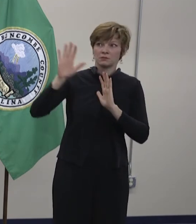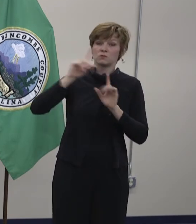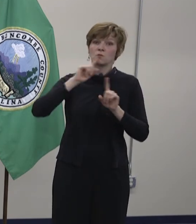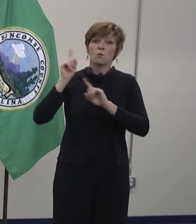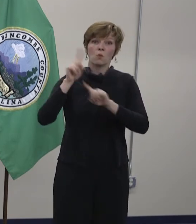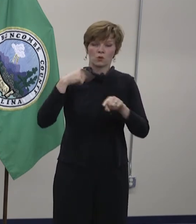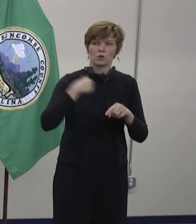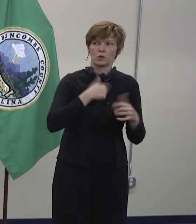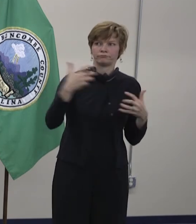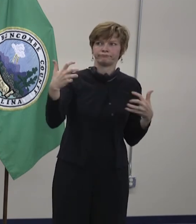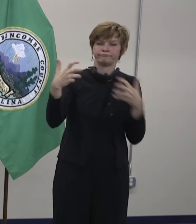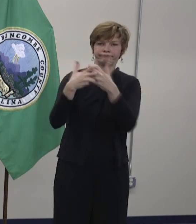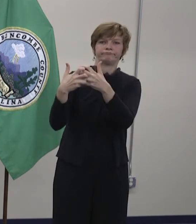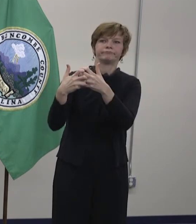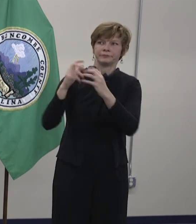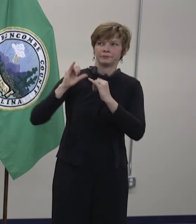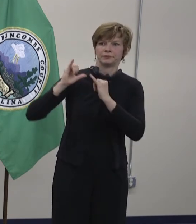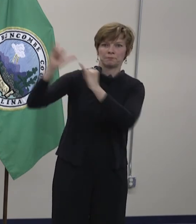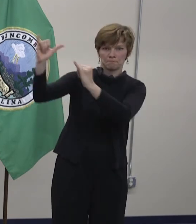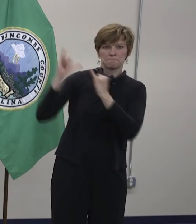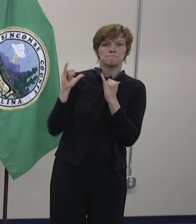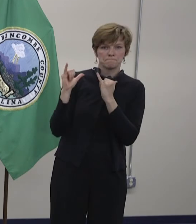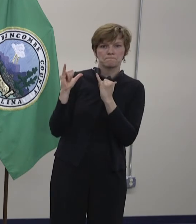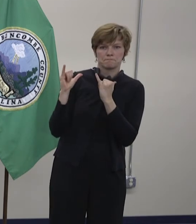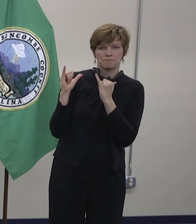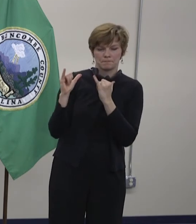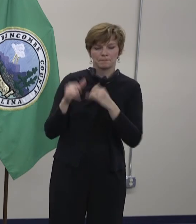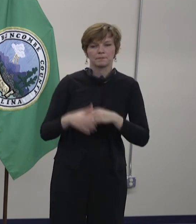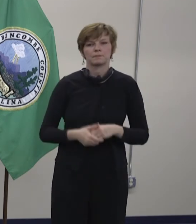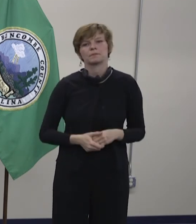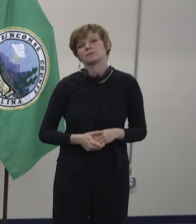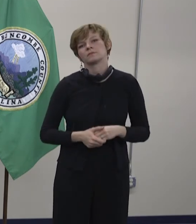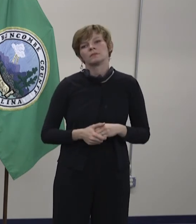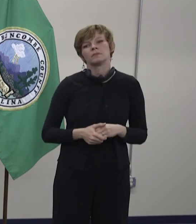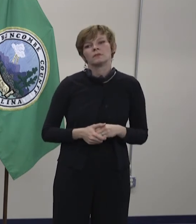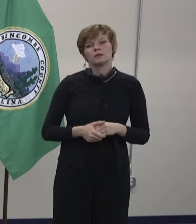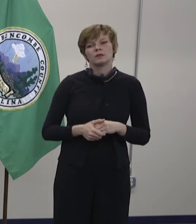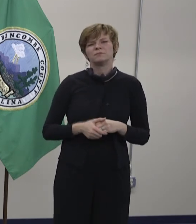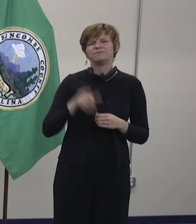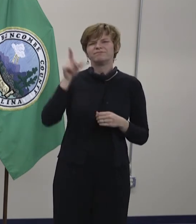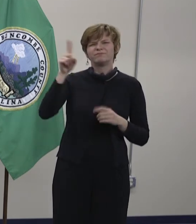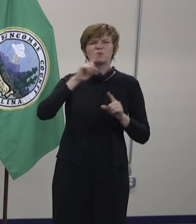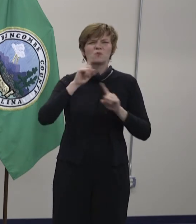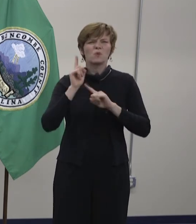Executive Order number 163. I'm now going to address the